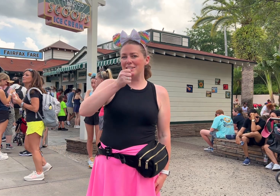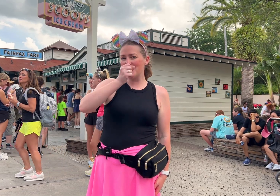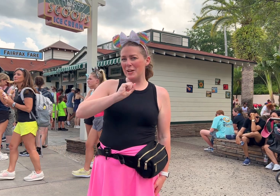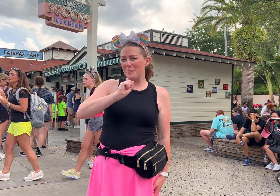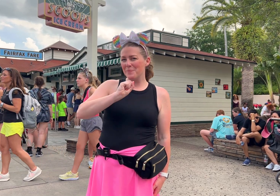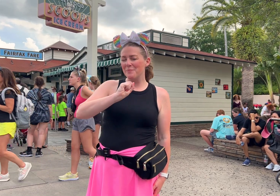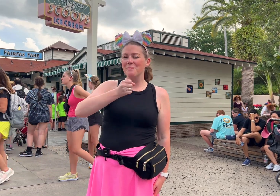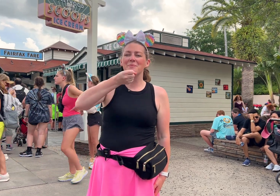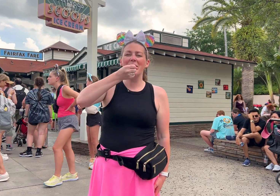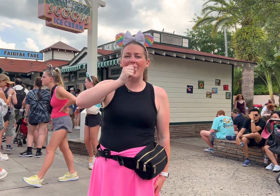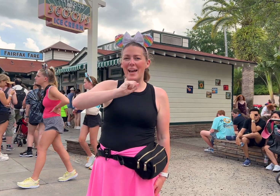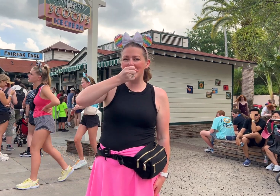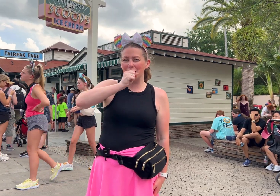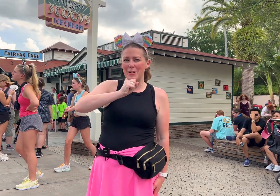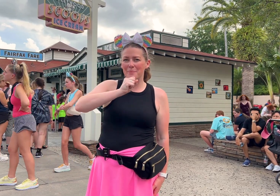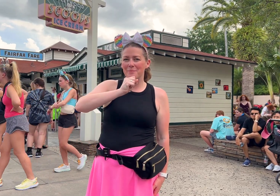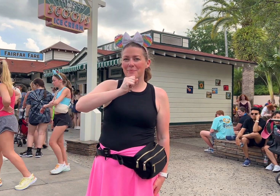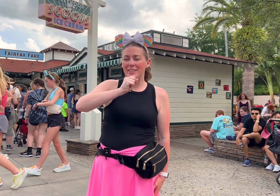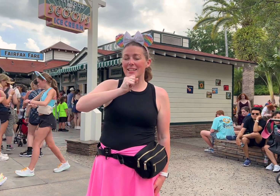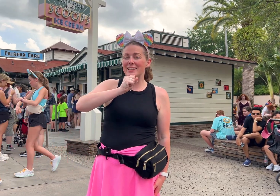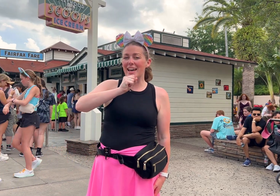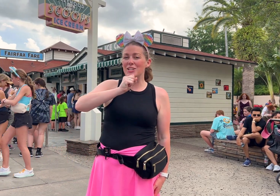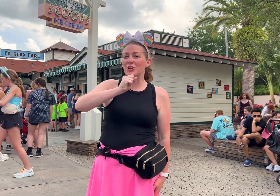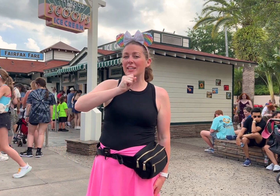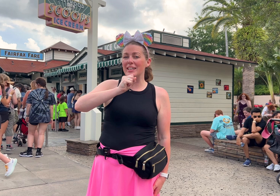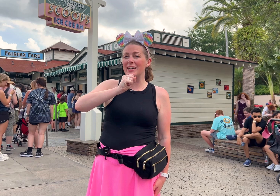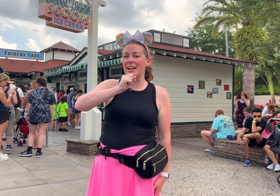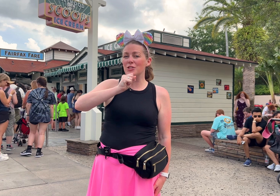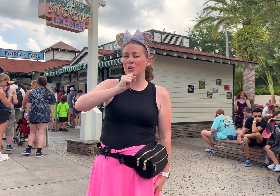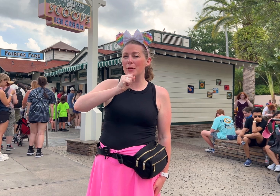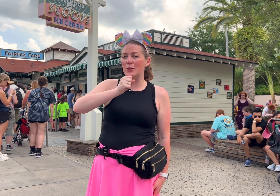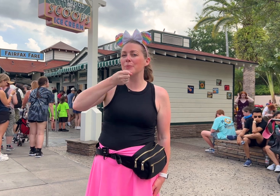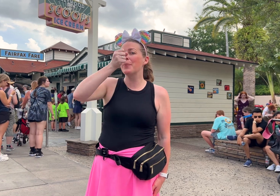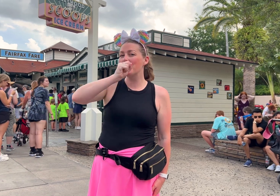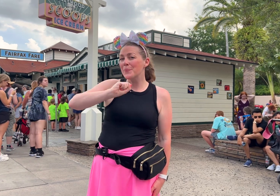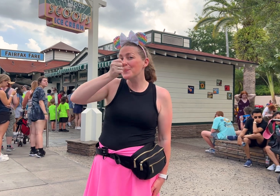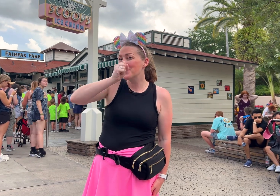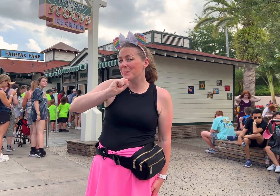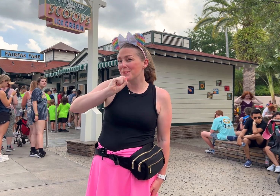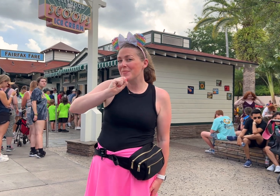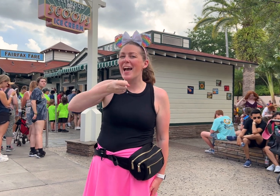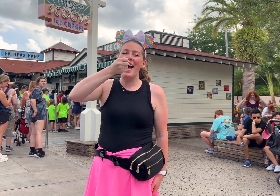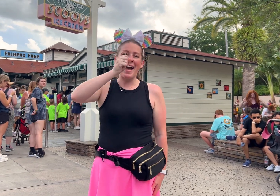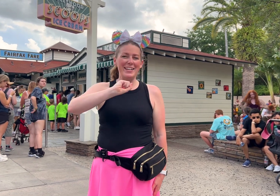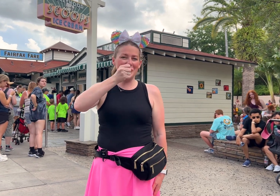Ice cream. Ice cream. It's like you're licking an ice cream cone. Ice